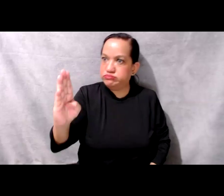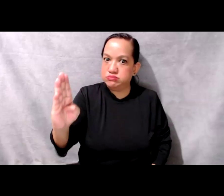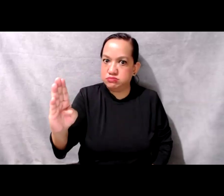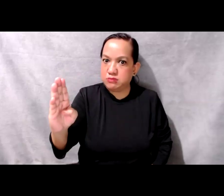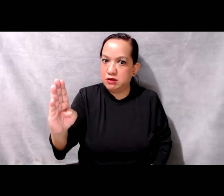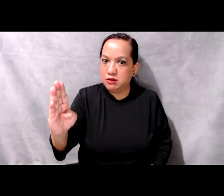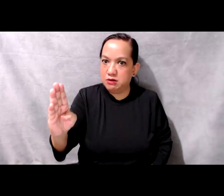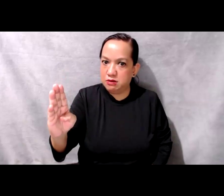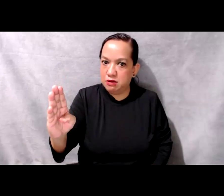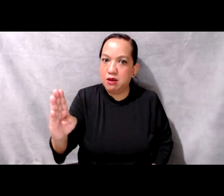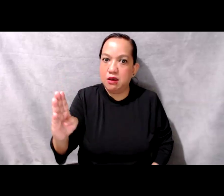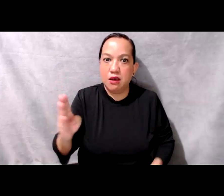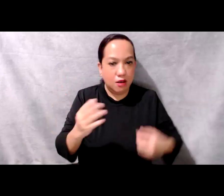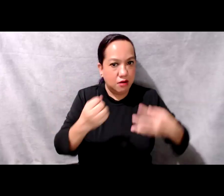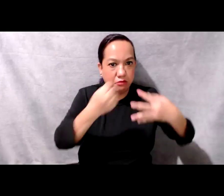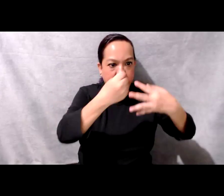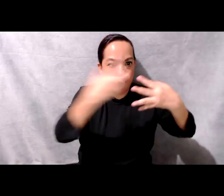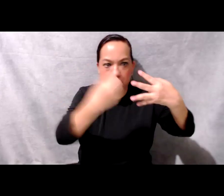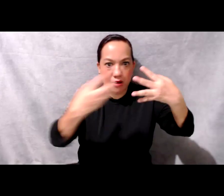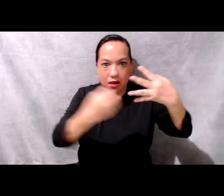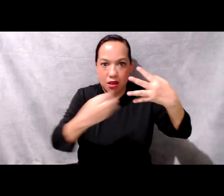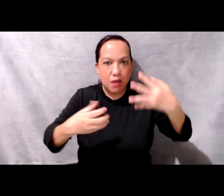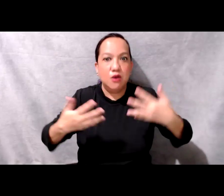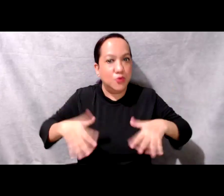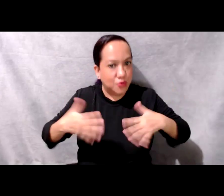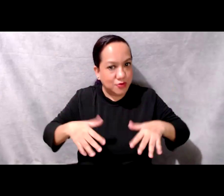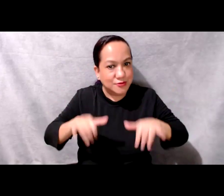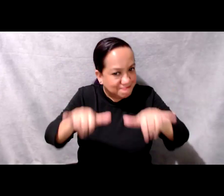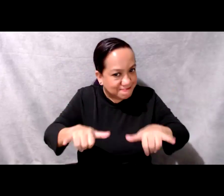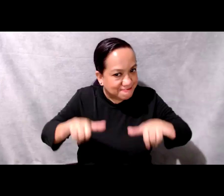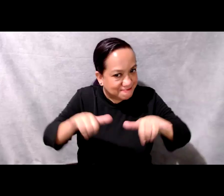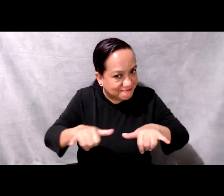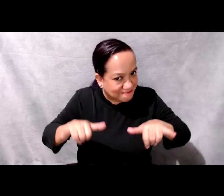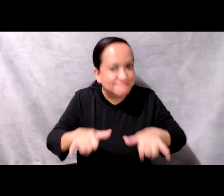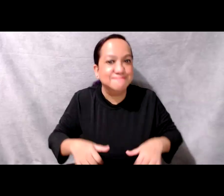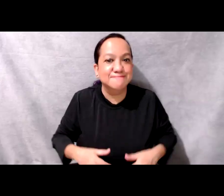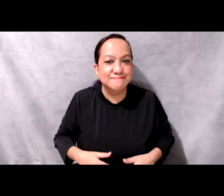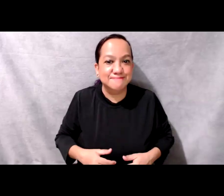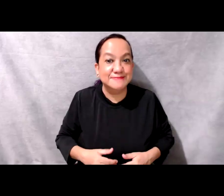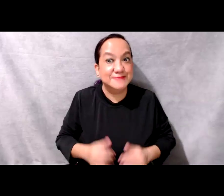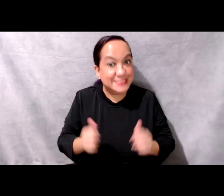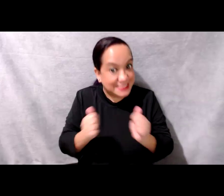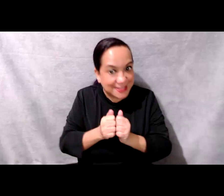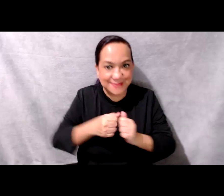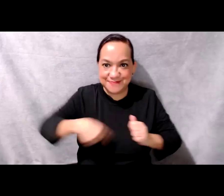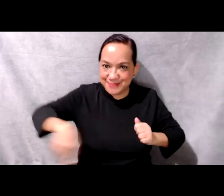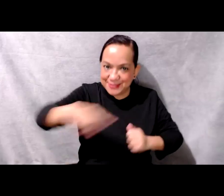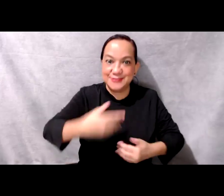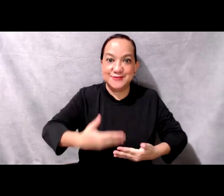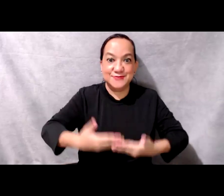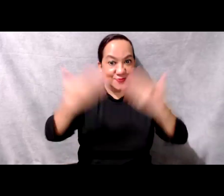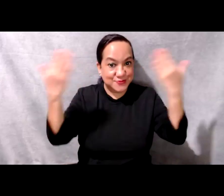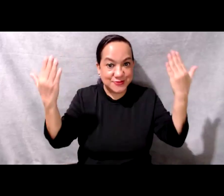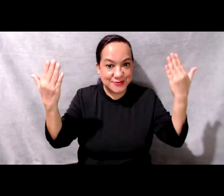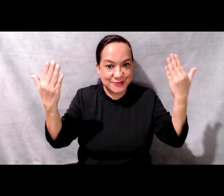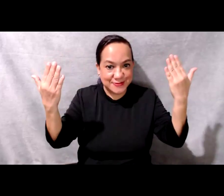also for staying through and spending this morning with us. And you can see the kind of change that we would like as